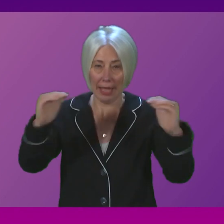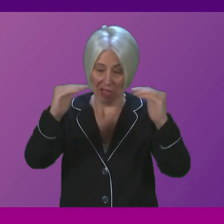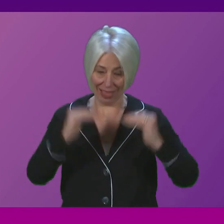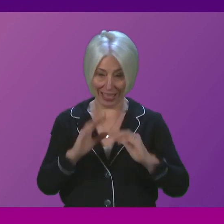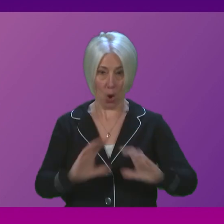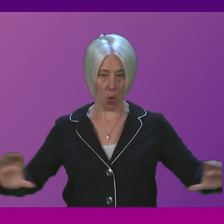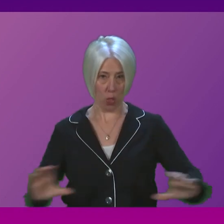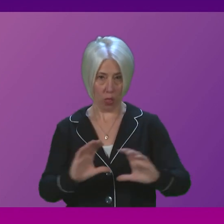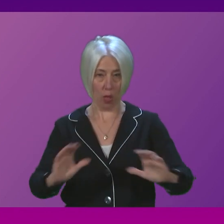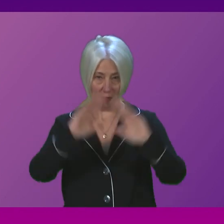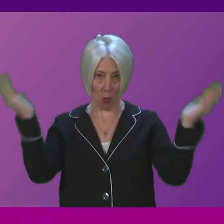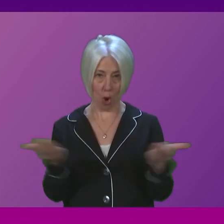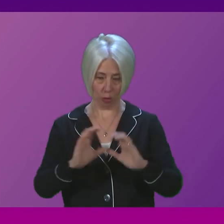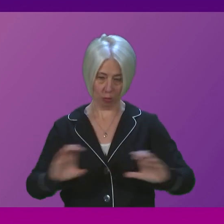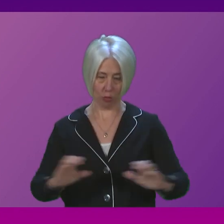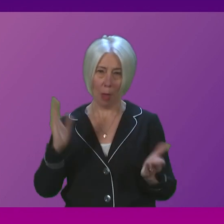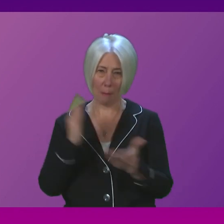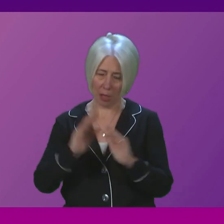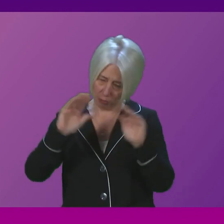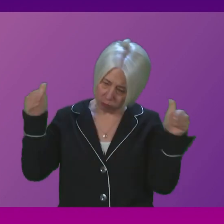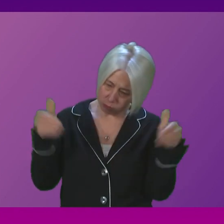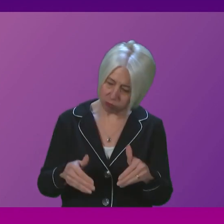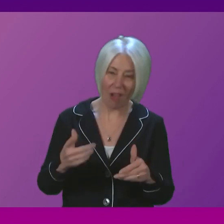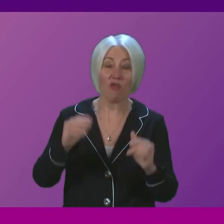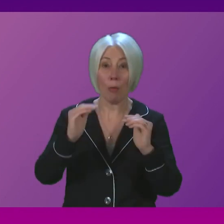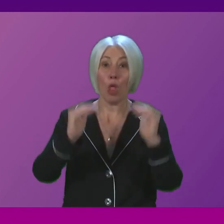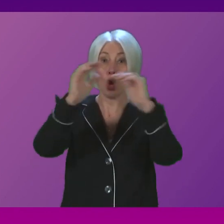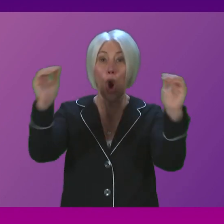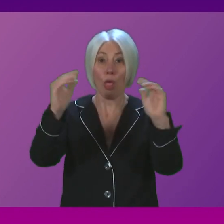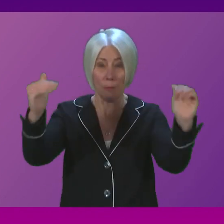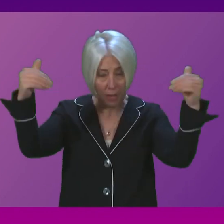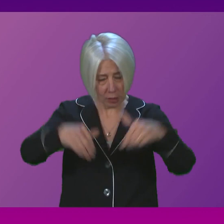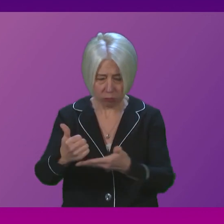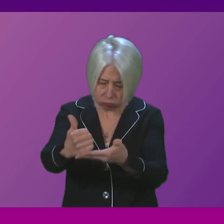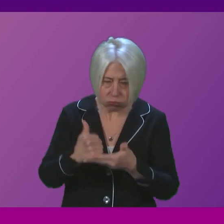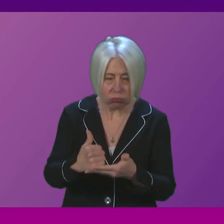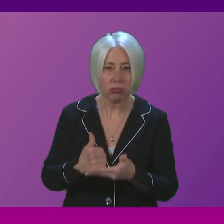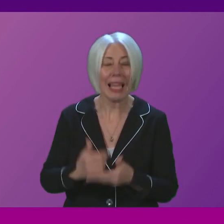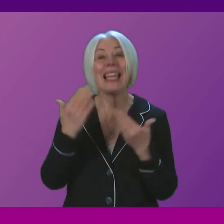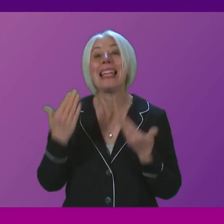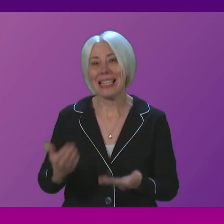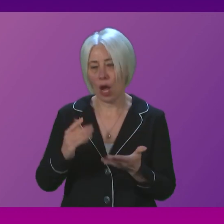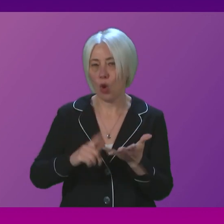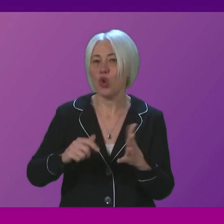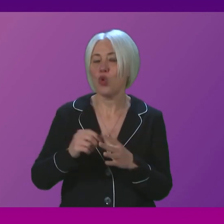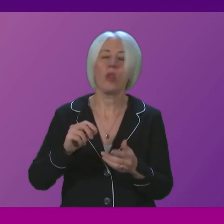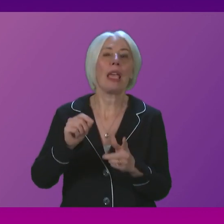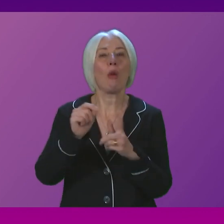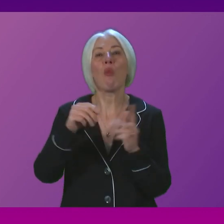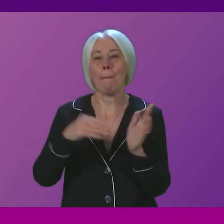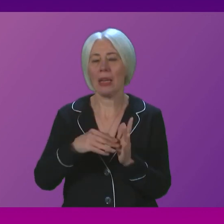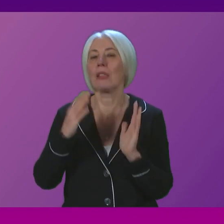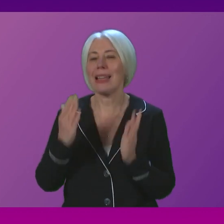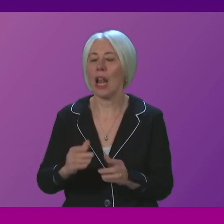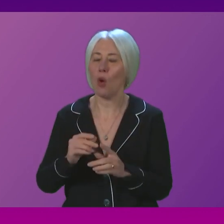attention and action from the global north and in welcoming the planned attendance now by the UK's Prime Minister does